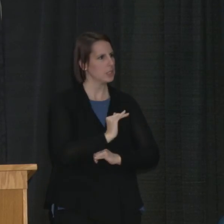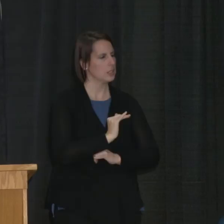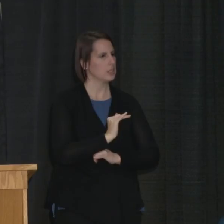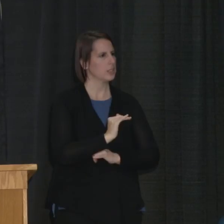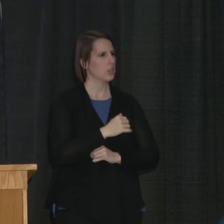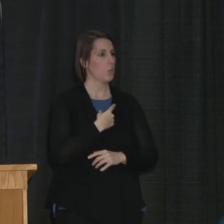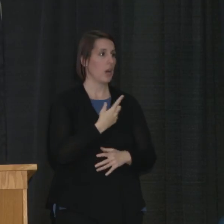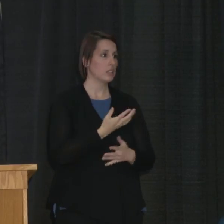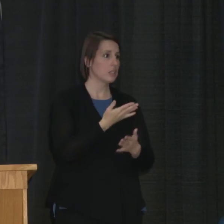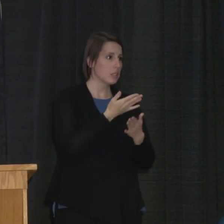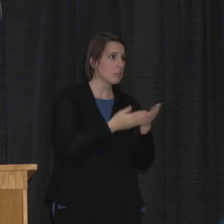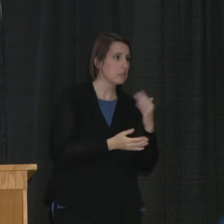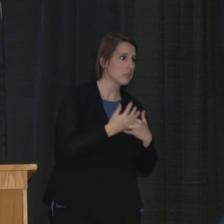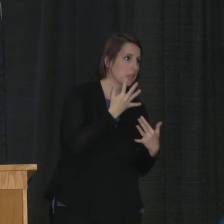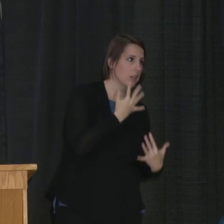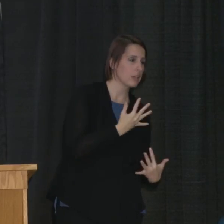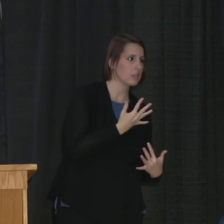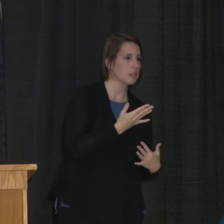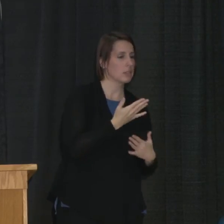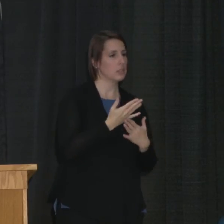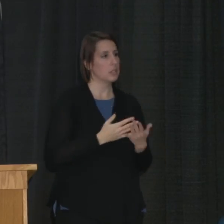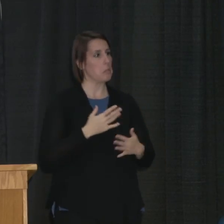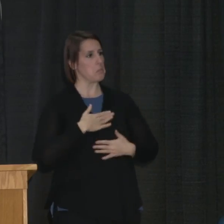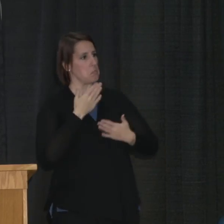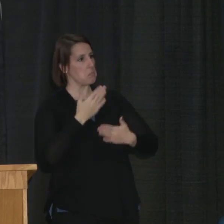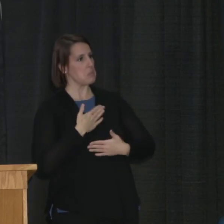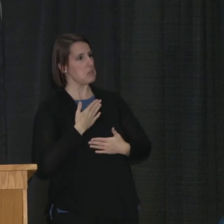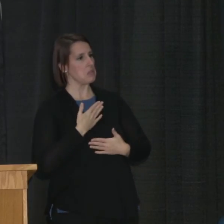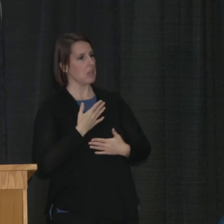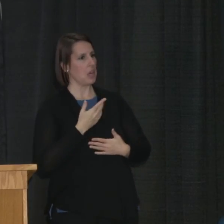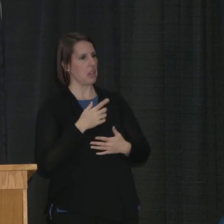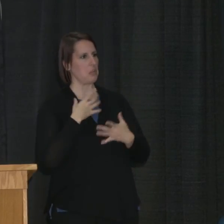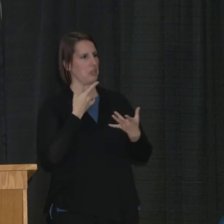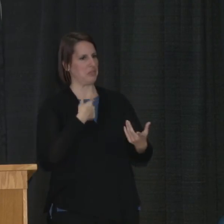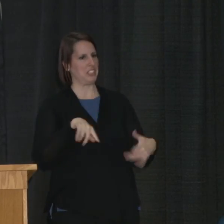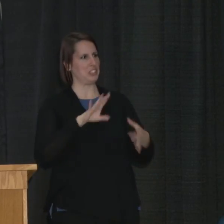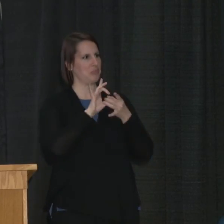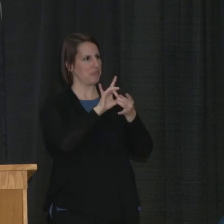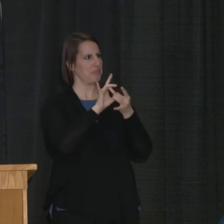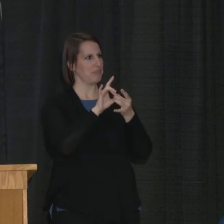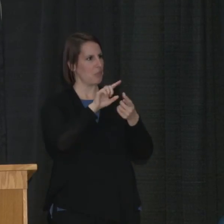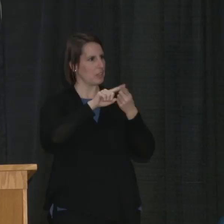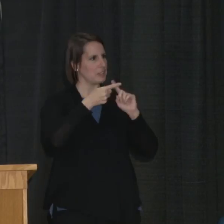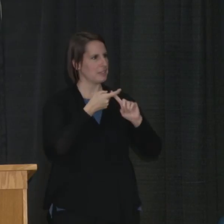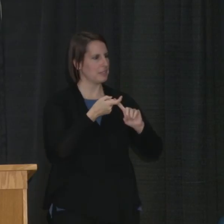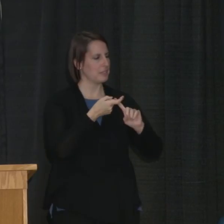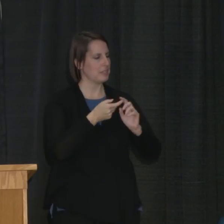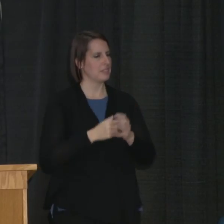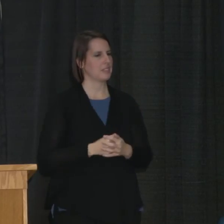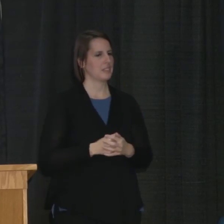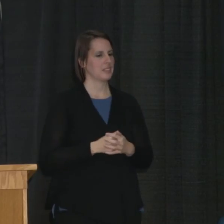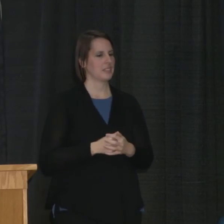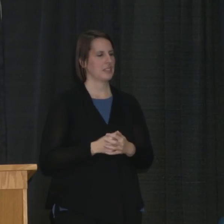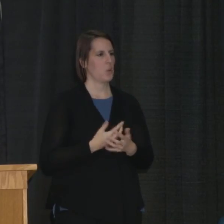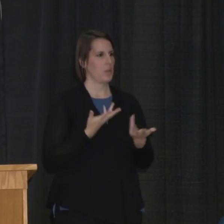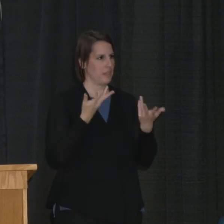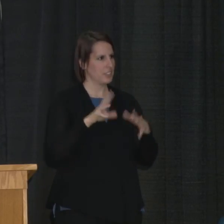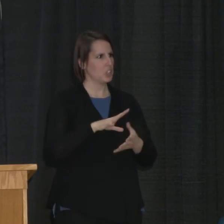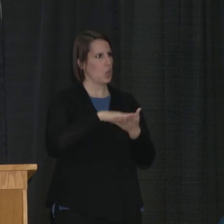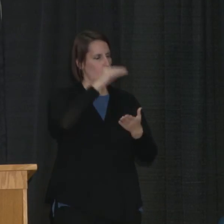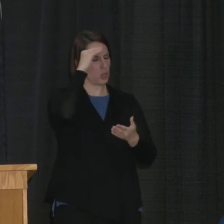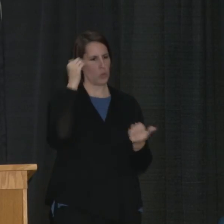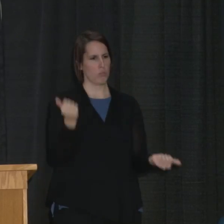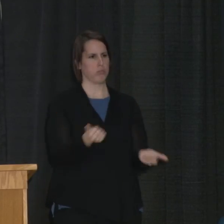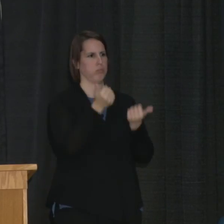formed friendships that will last a lifetime. We've learned a lot about ourselves and each other. Each individual has brought